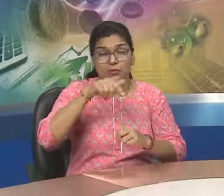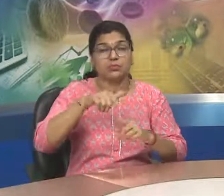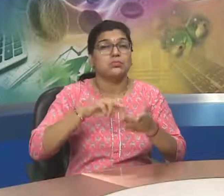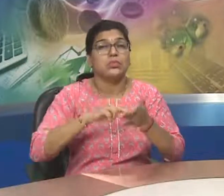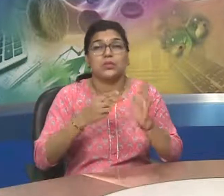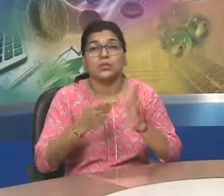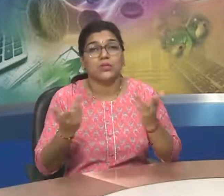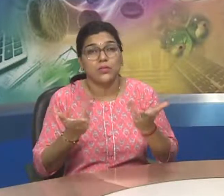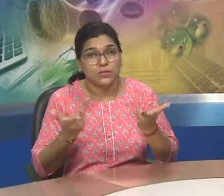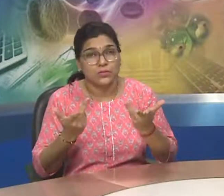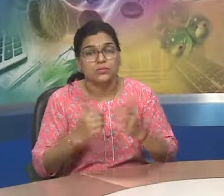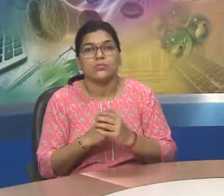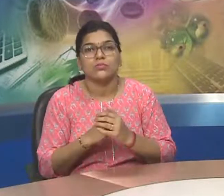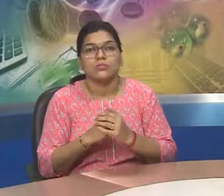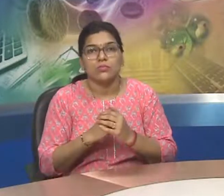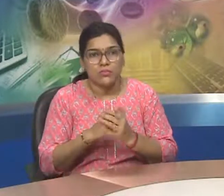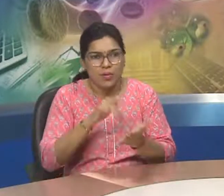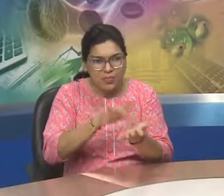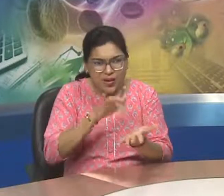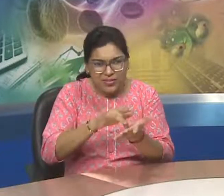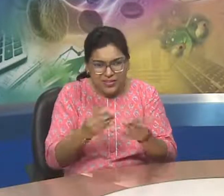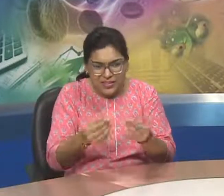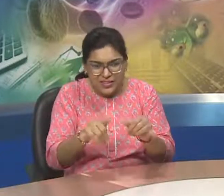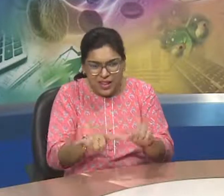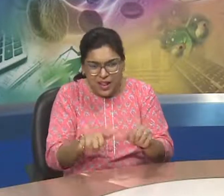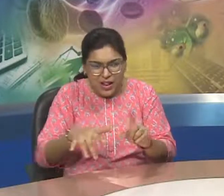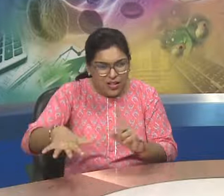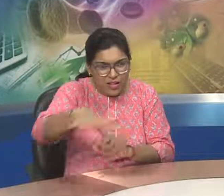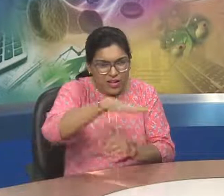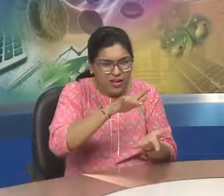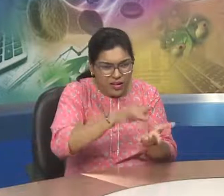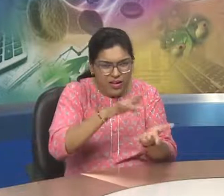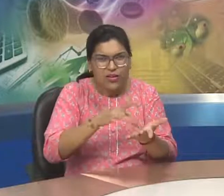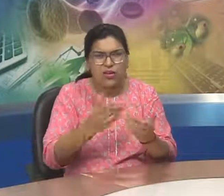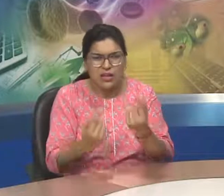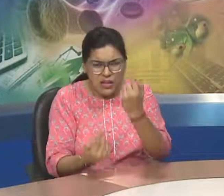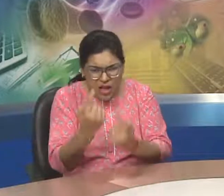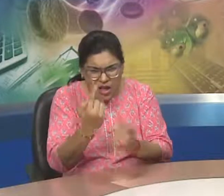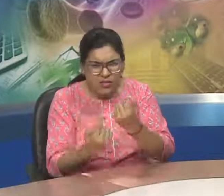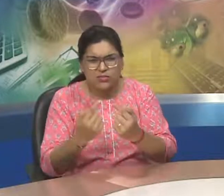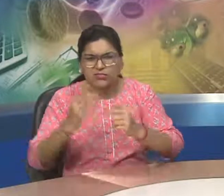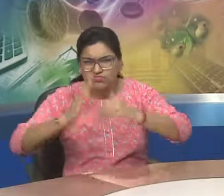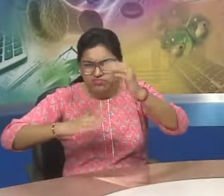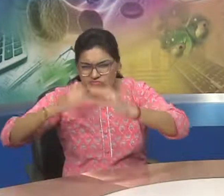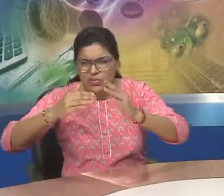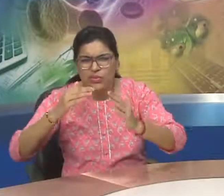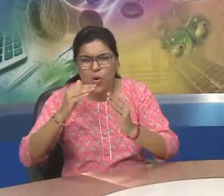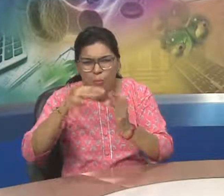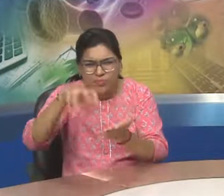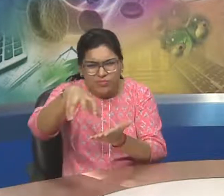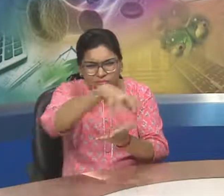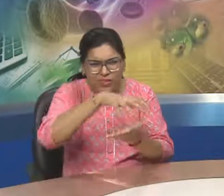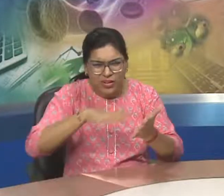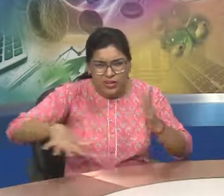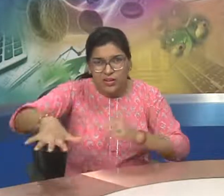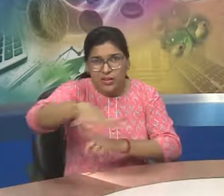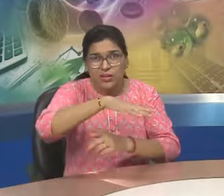The environment may be defined as the surrounding or condition in which an